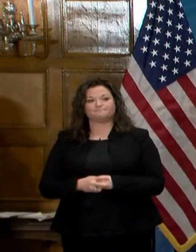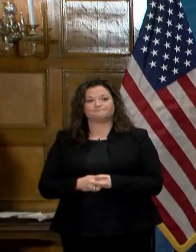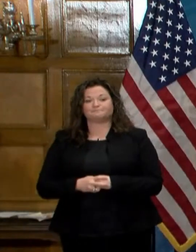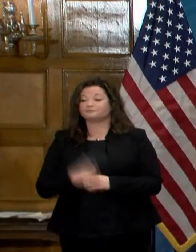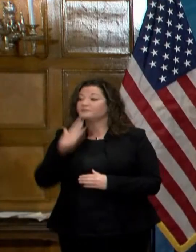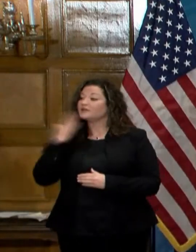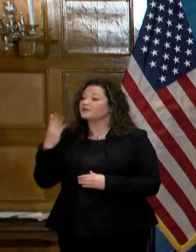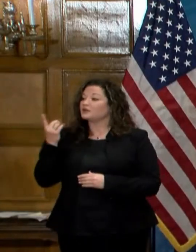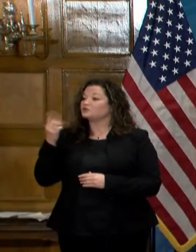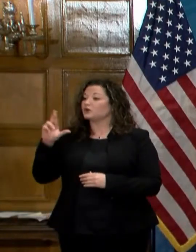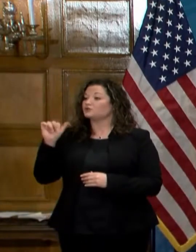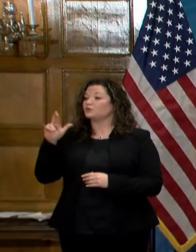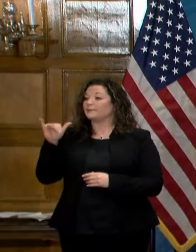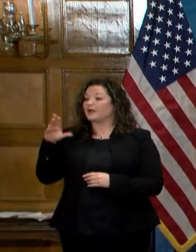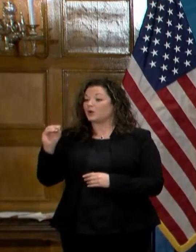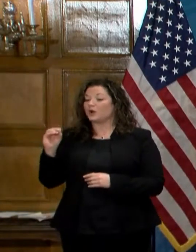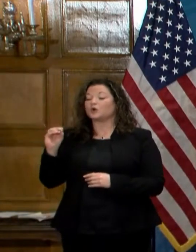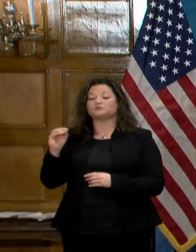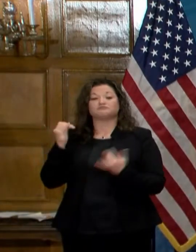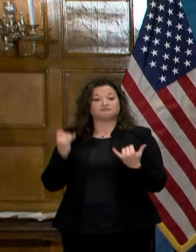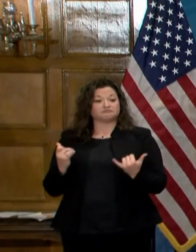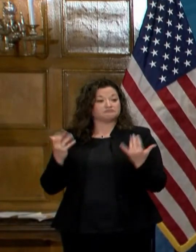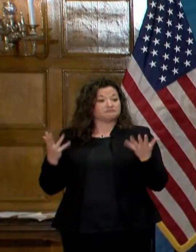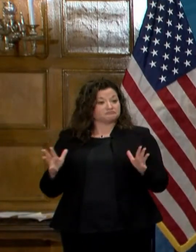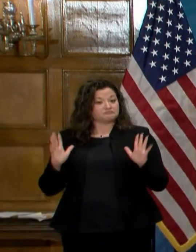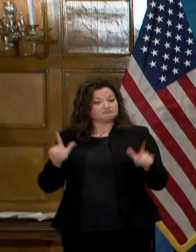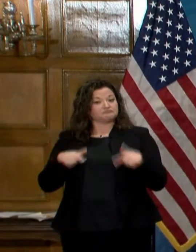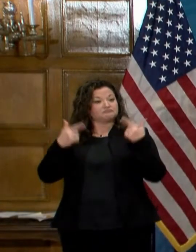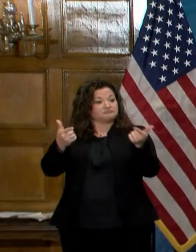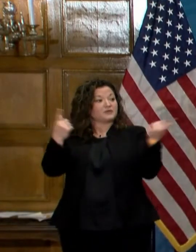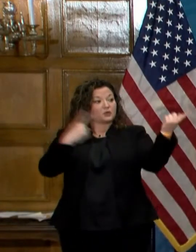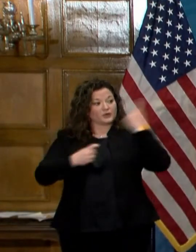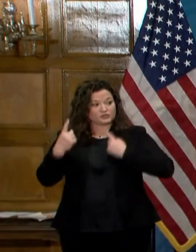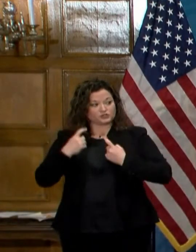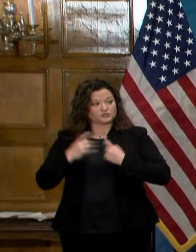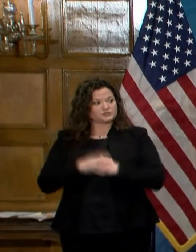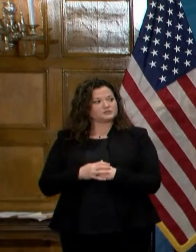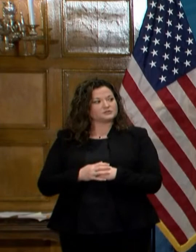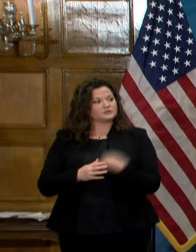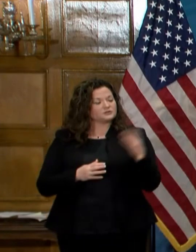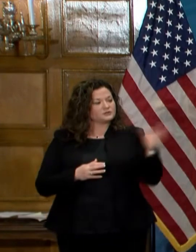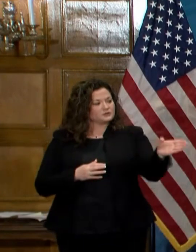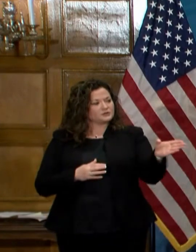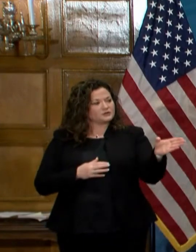Thank you, Dr. Romero. And with that, we'll turn it open to questions.